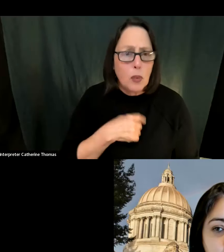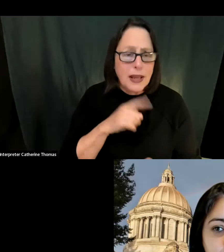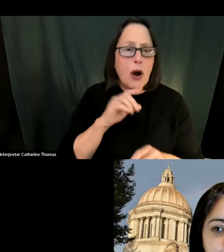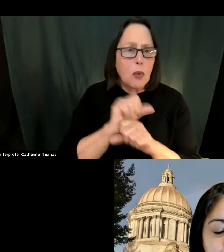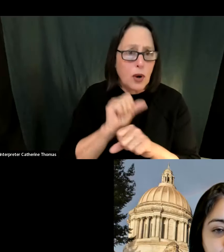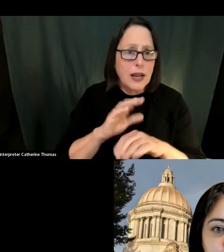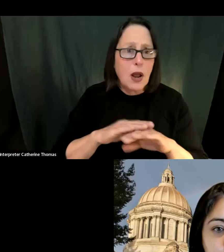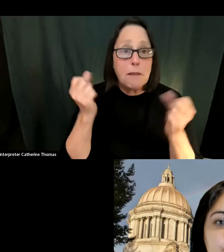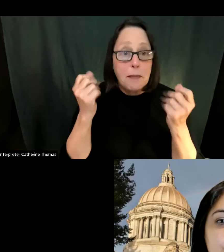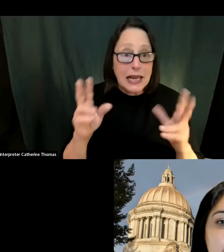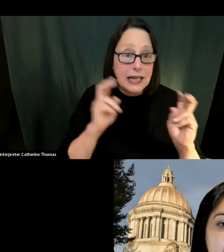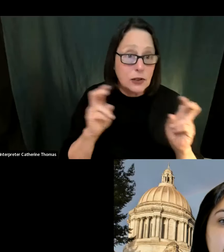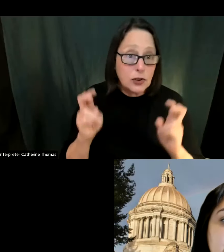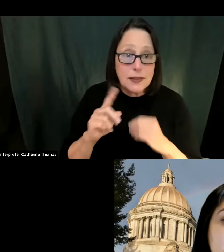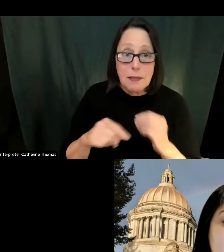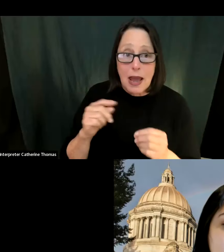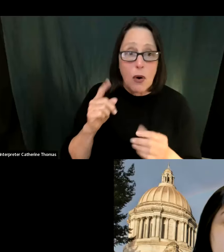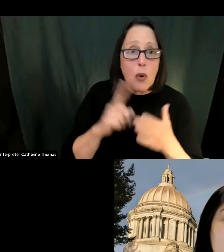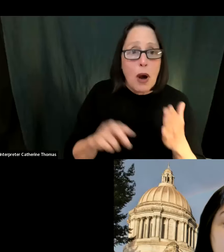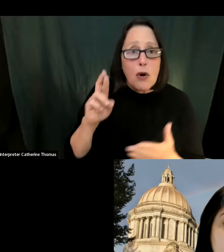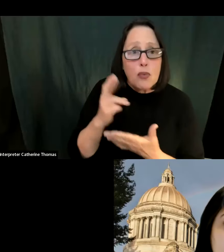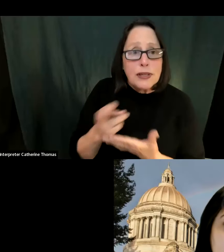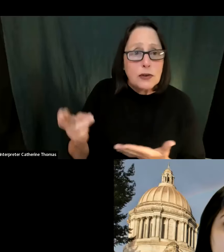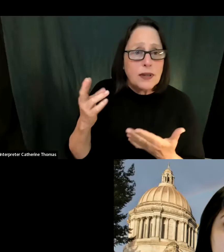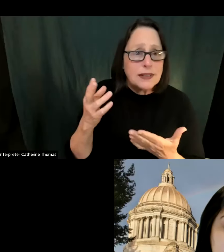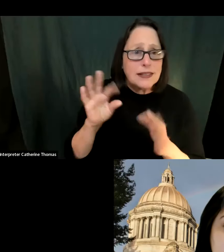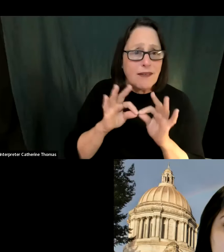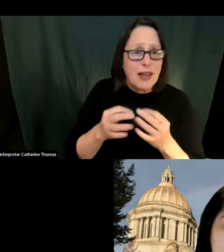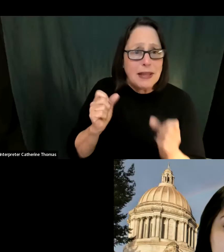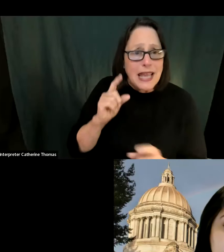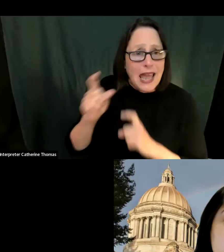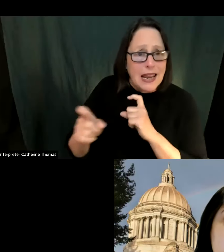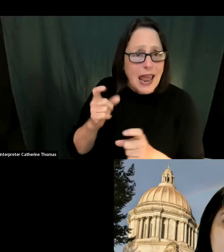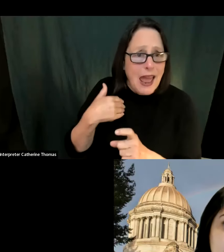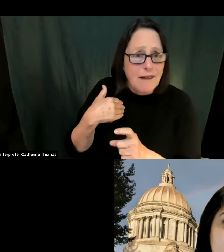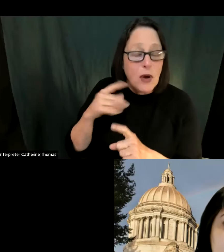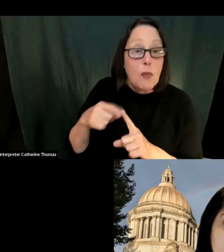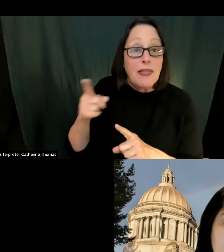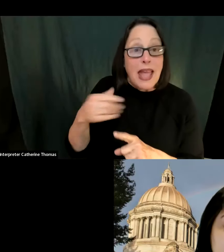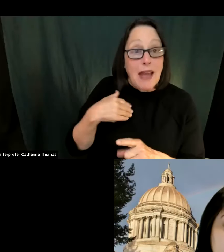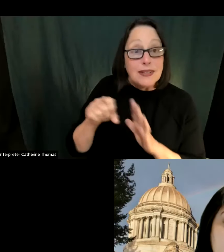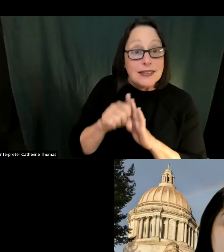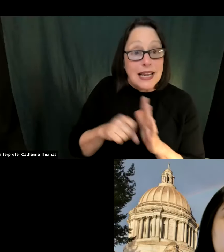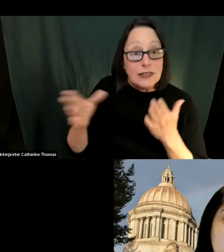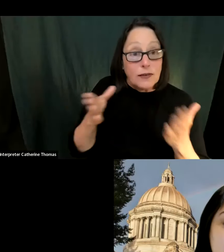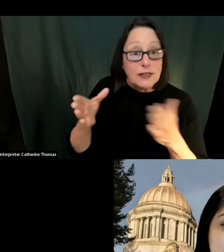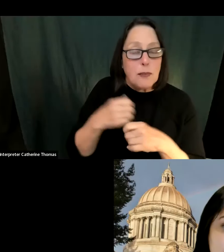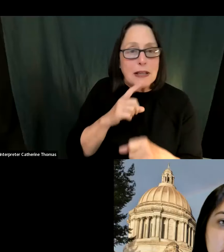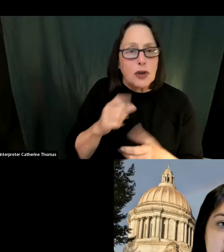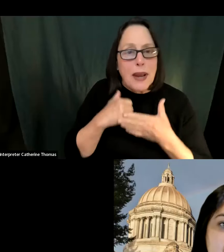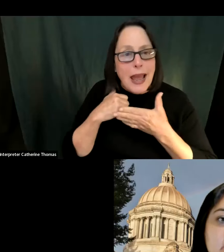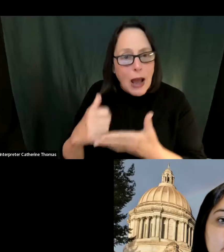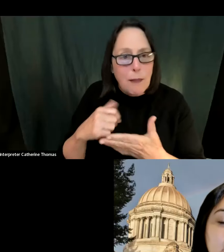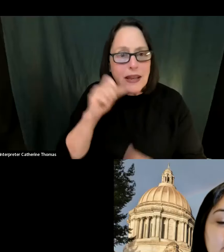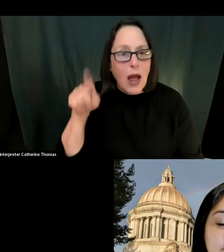much resources a family can have when they get state services, and really making sure they're helped, not just